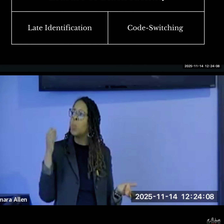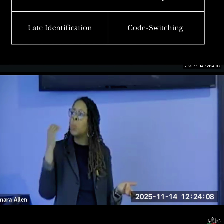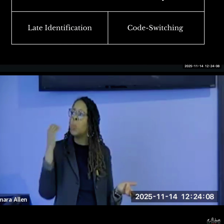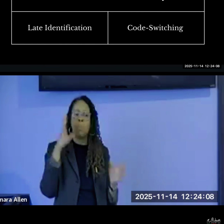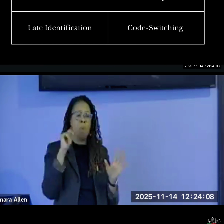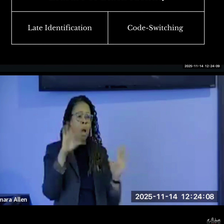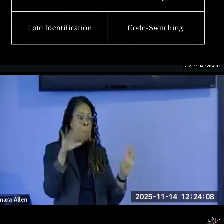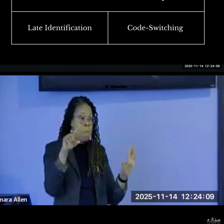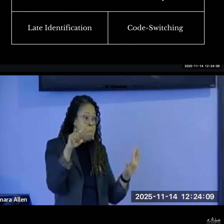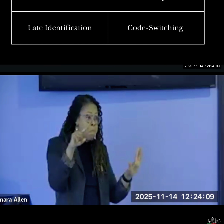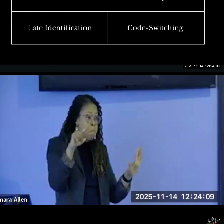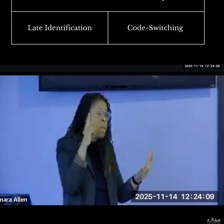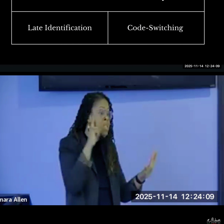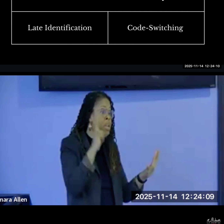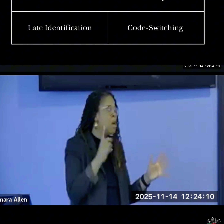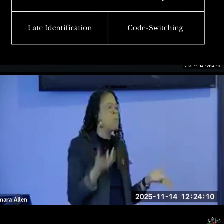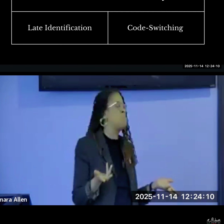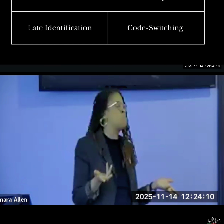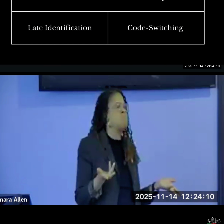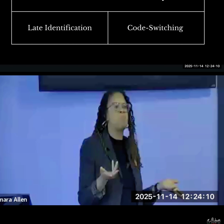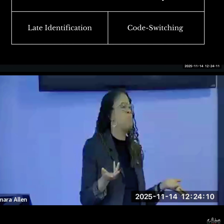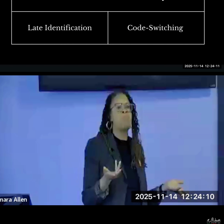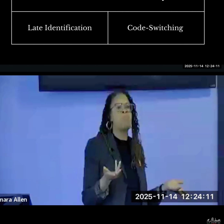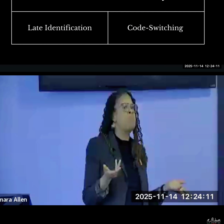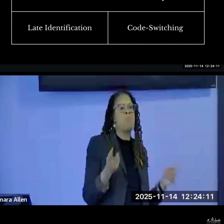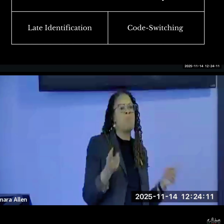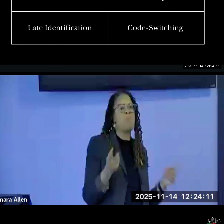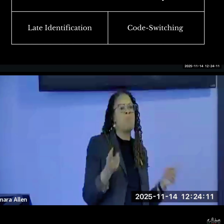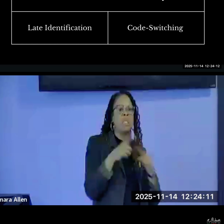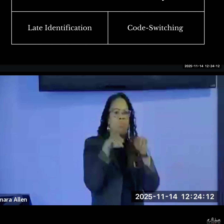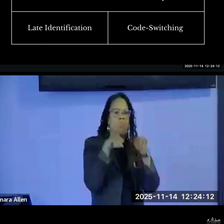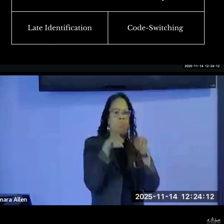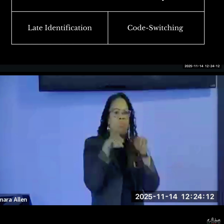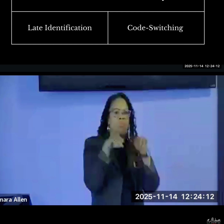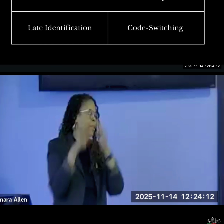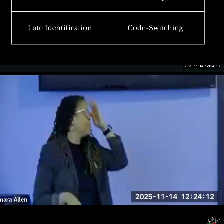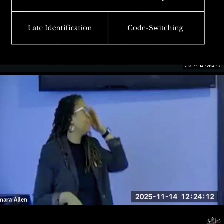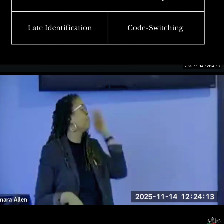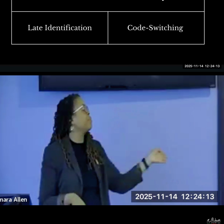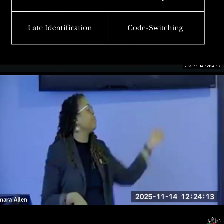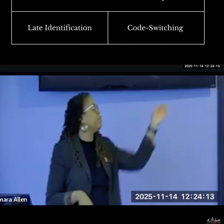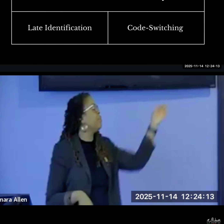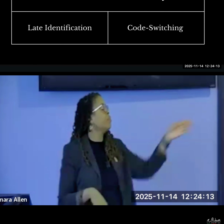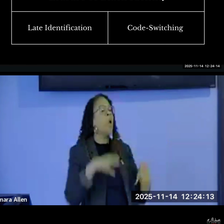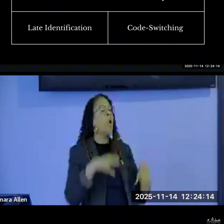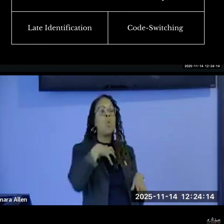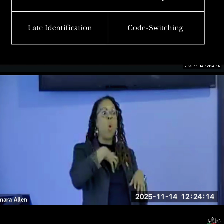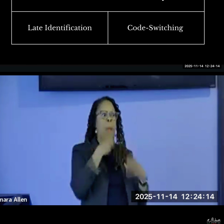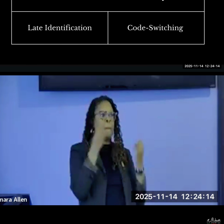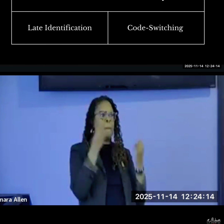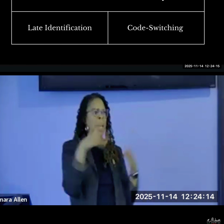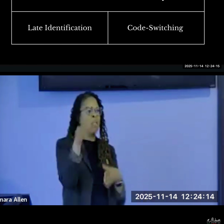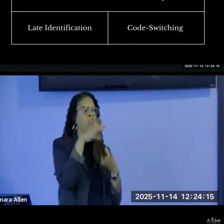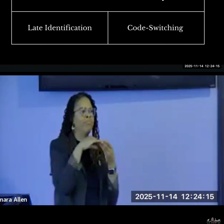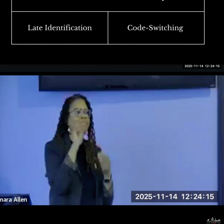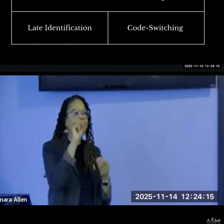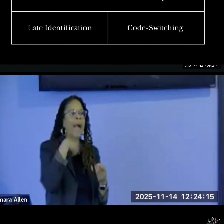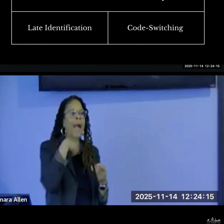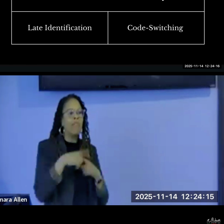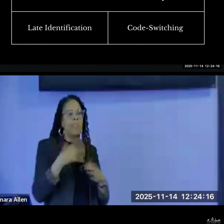All right, so they knew that deafness as a culture existed, but they didn't really understand it as an identity until later in